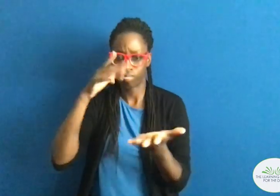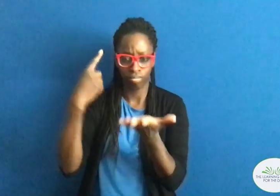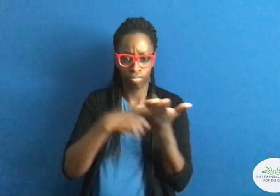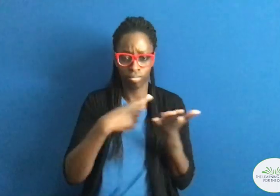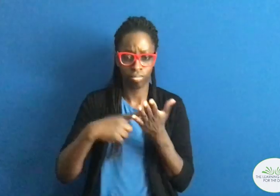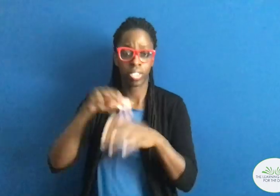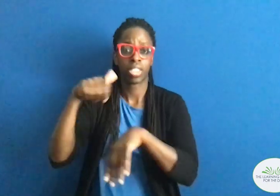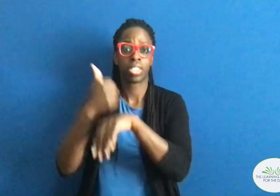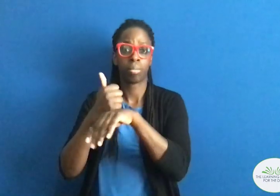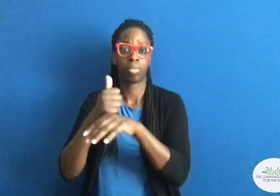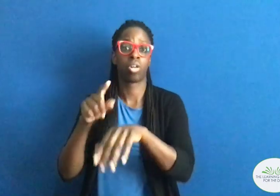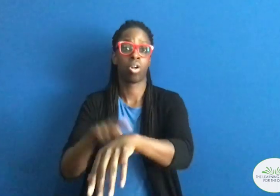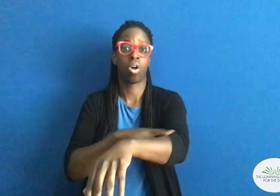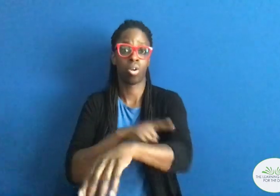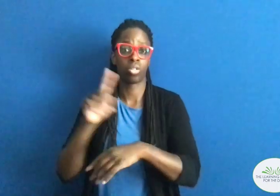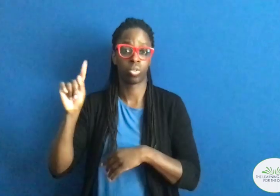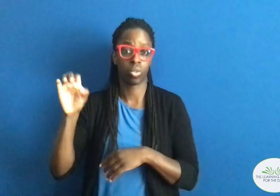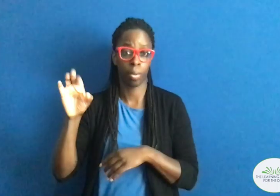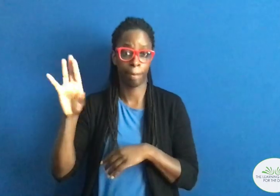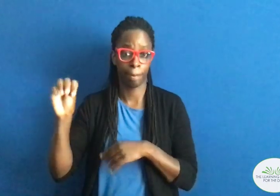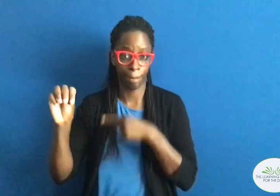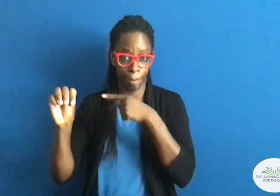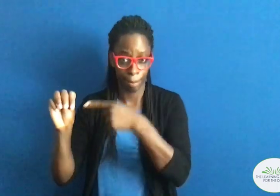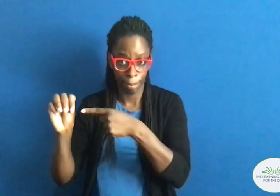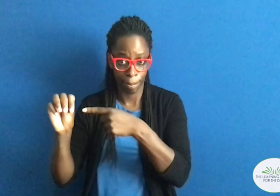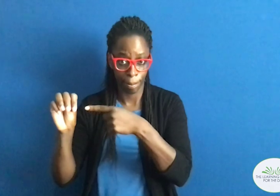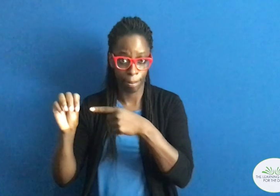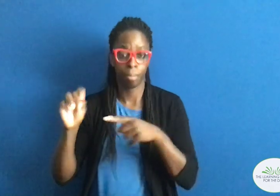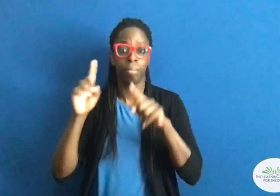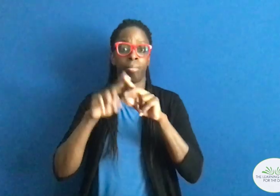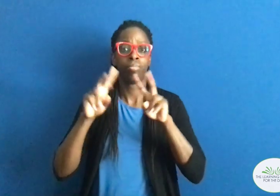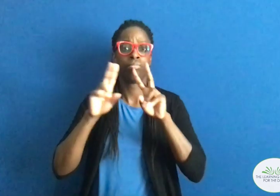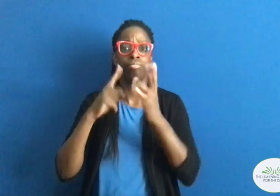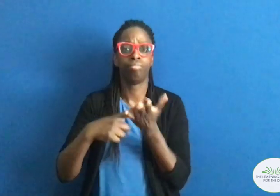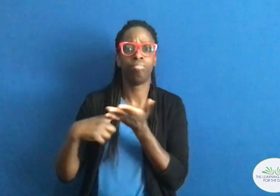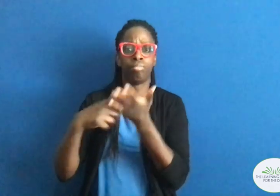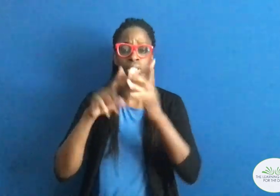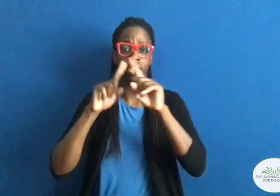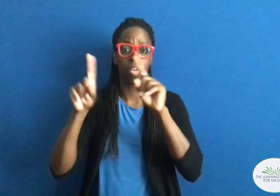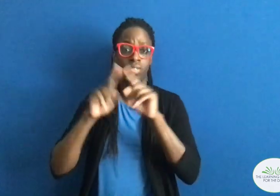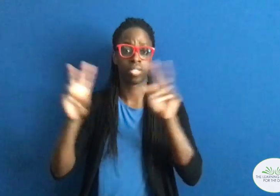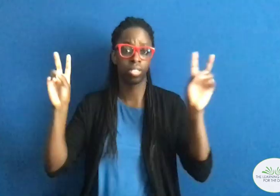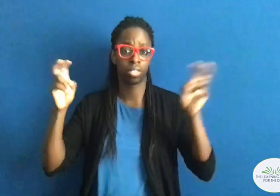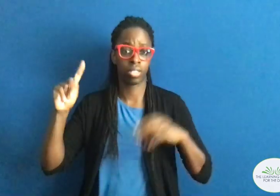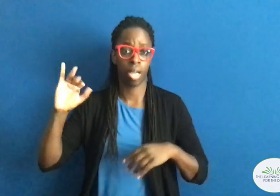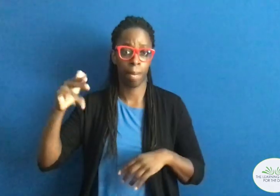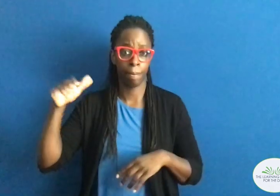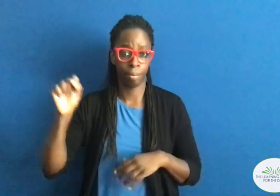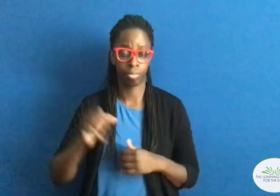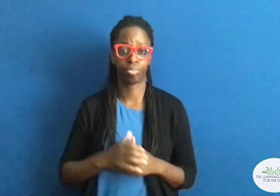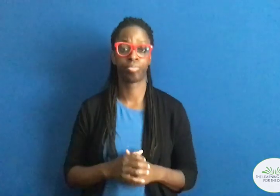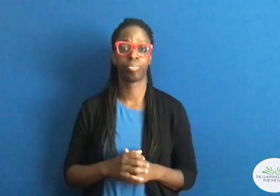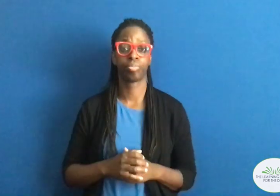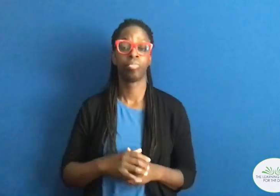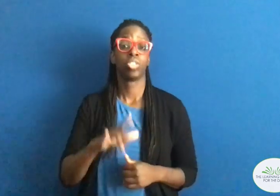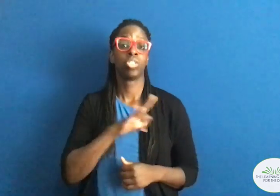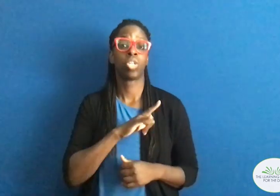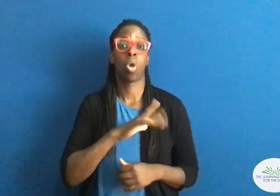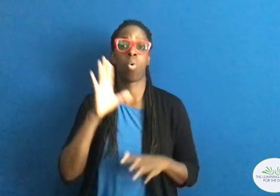long-term action plan to address, at minimum, the following topics. Further, TLC will use an evaluation cycle to